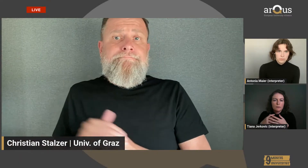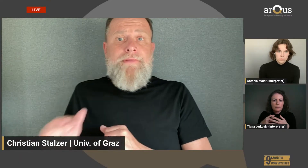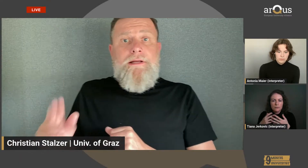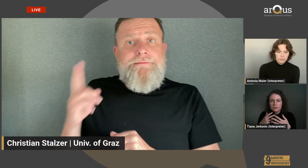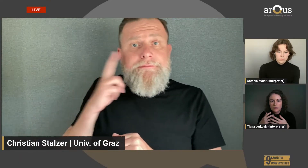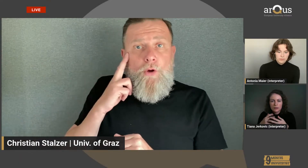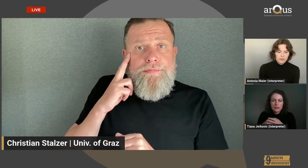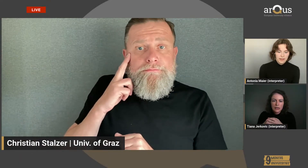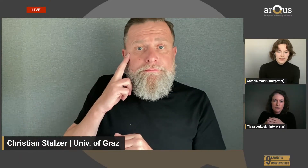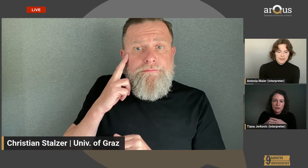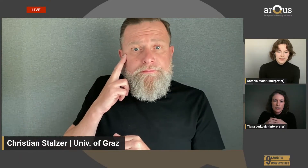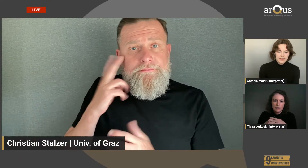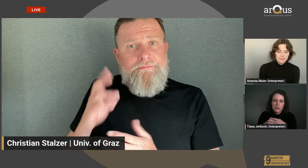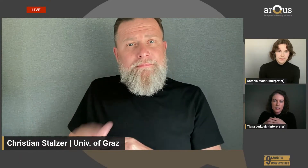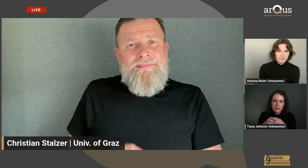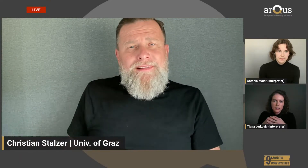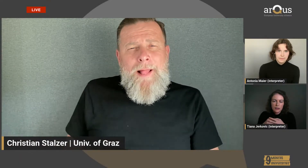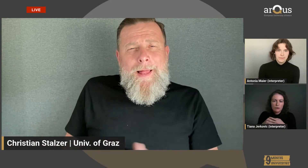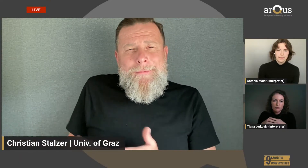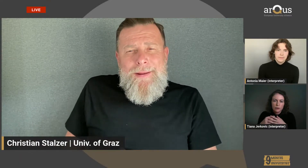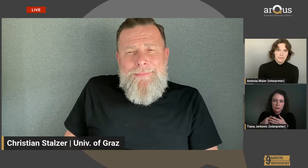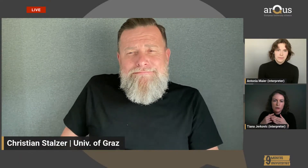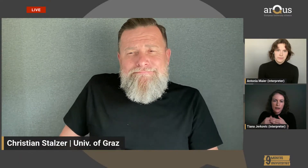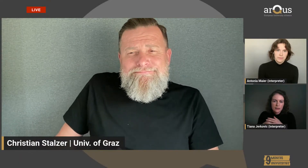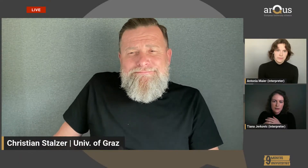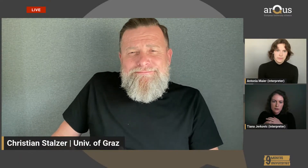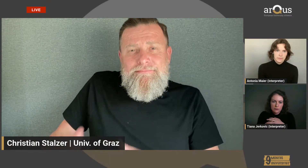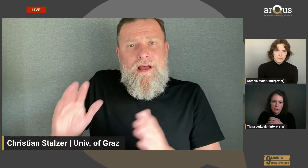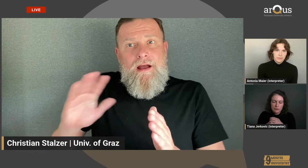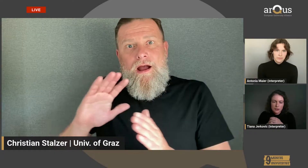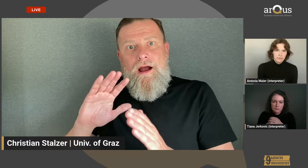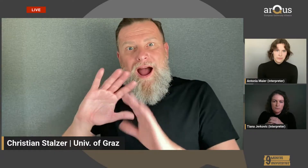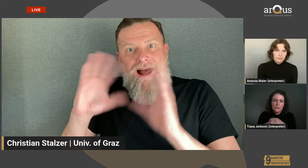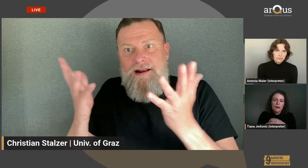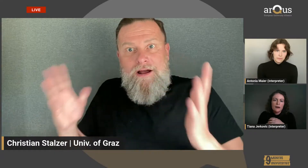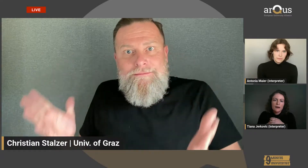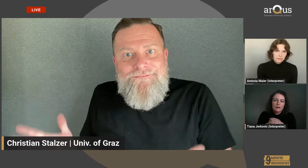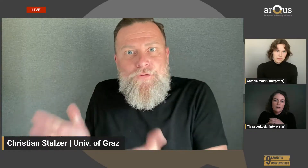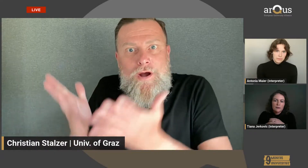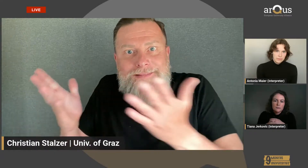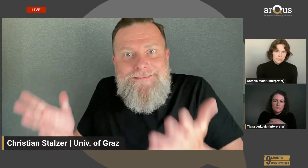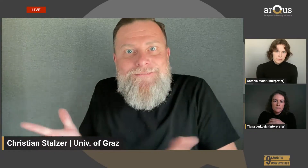no natural language that it can follow, no access to language.